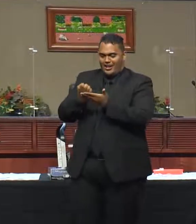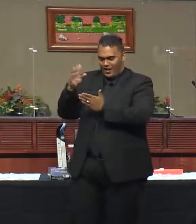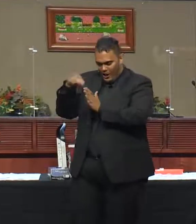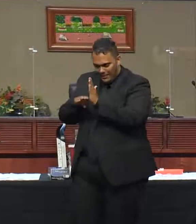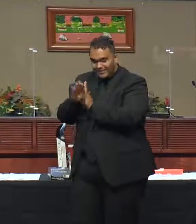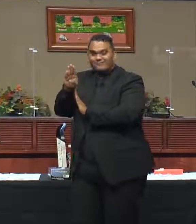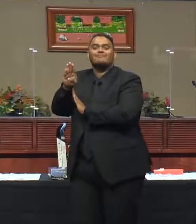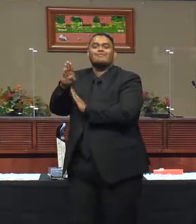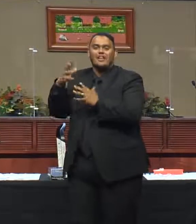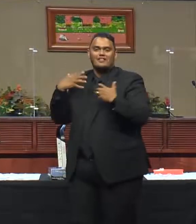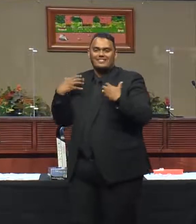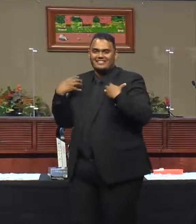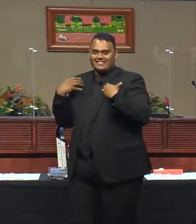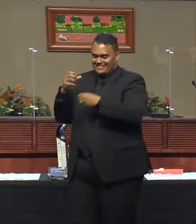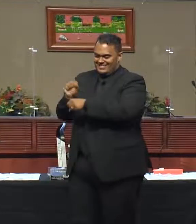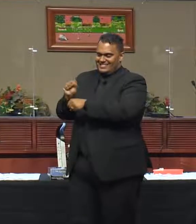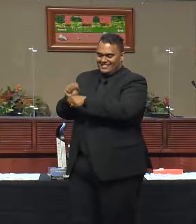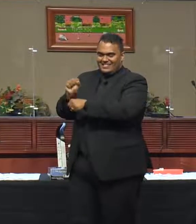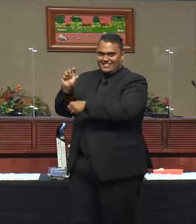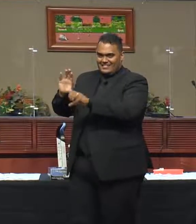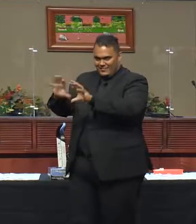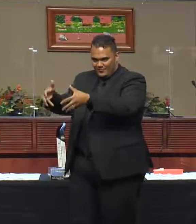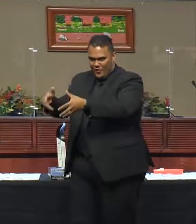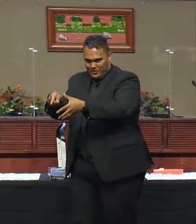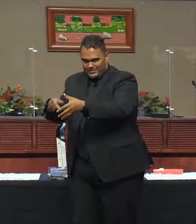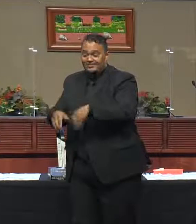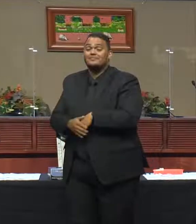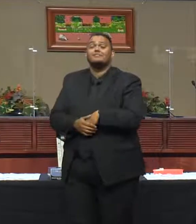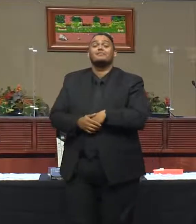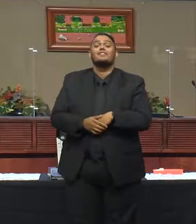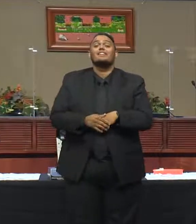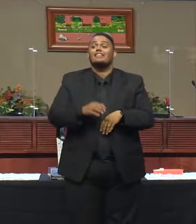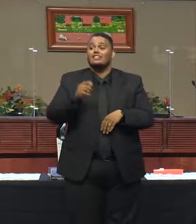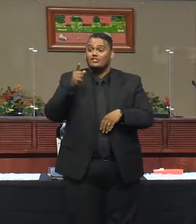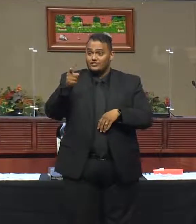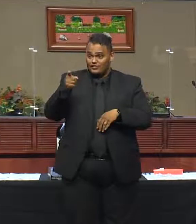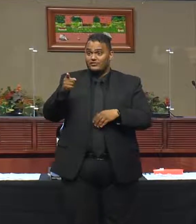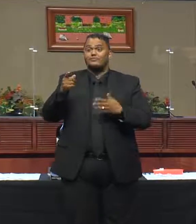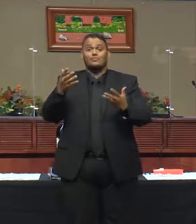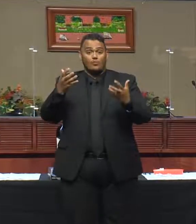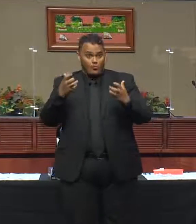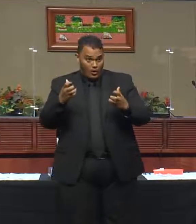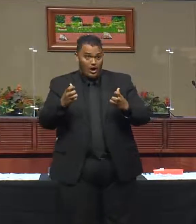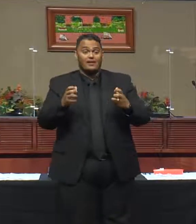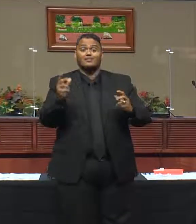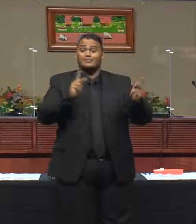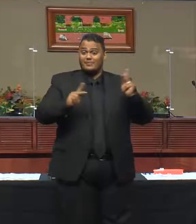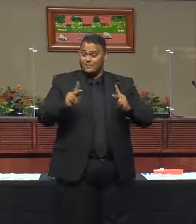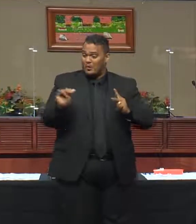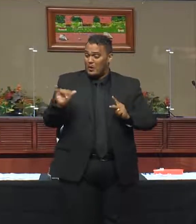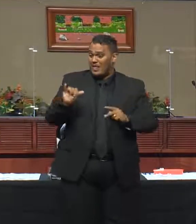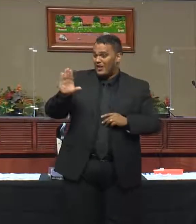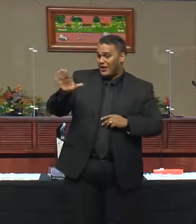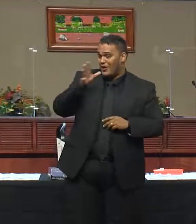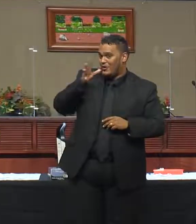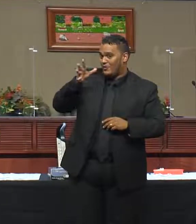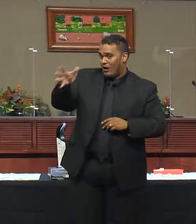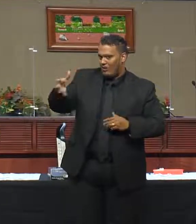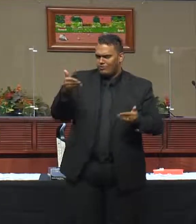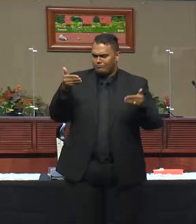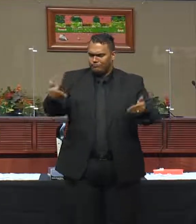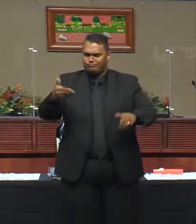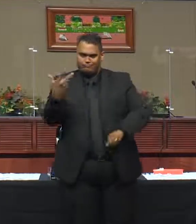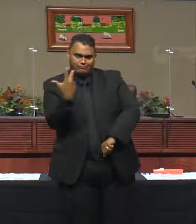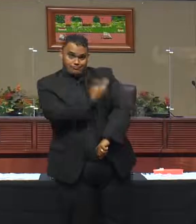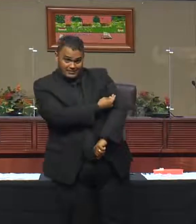vaccine to protect the most vulnerable in the population, like her grandmother, and to show that we all need to